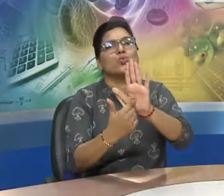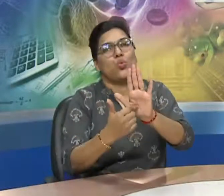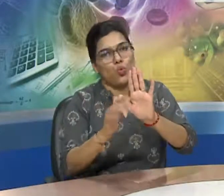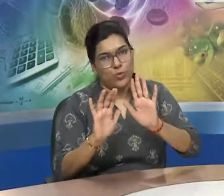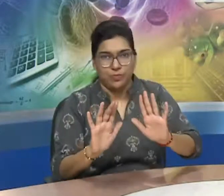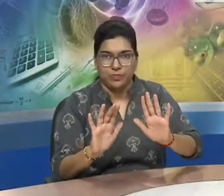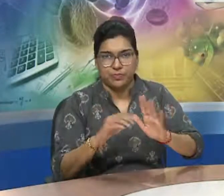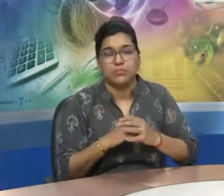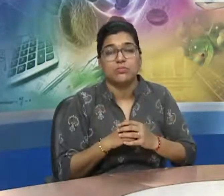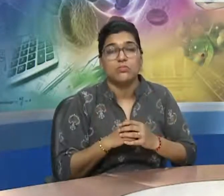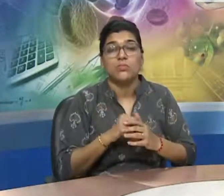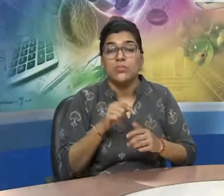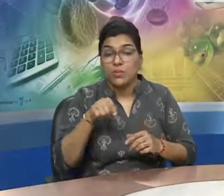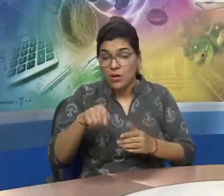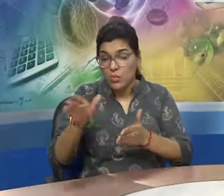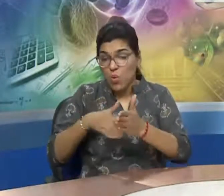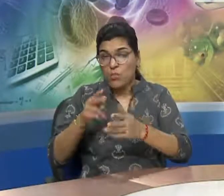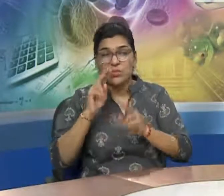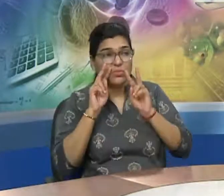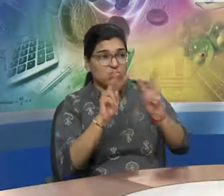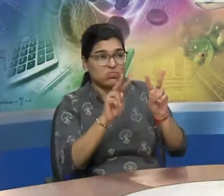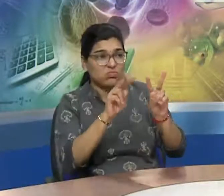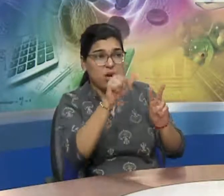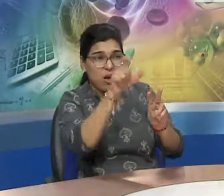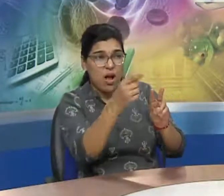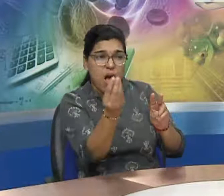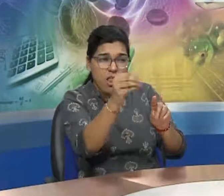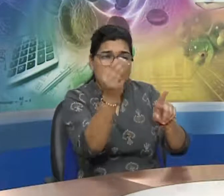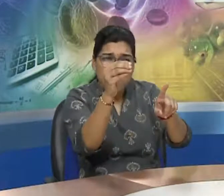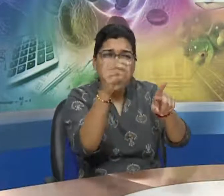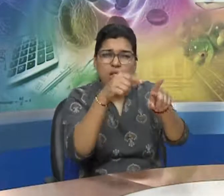even though he may not be interested in meeting him or her.